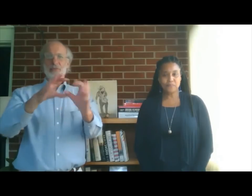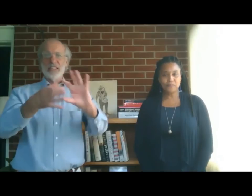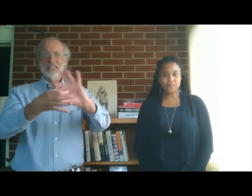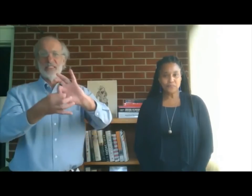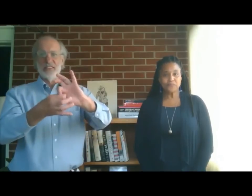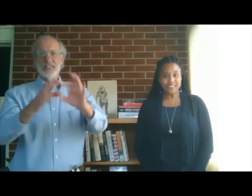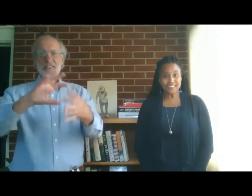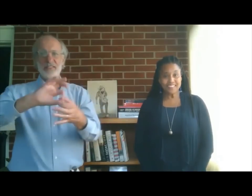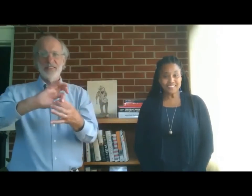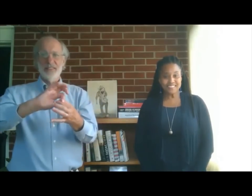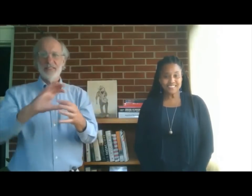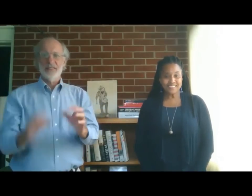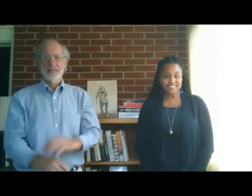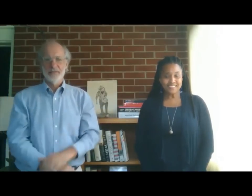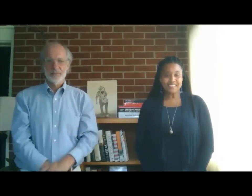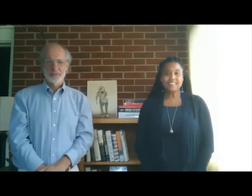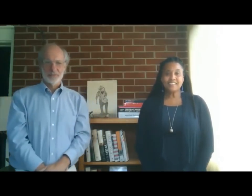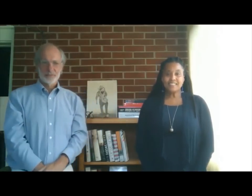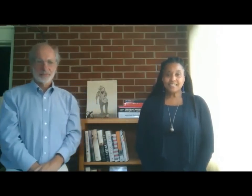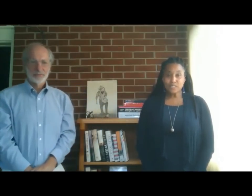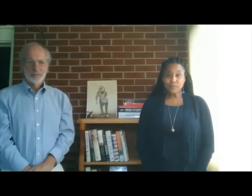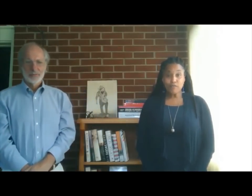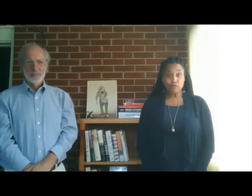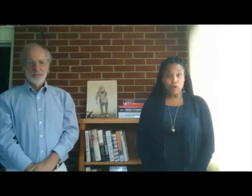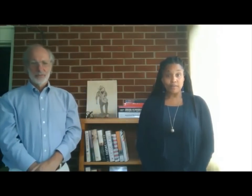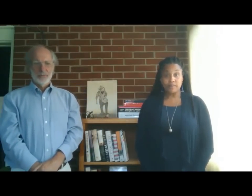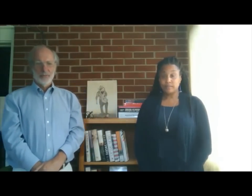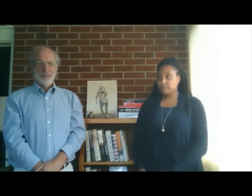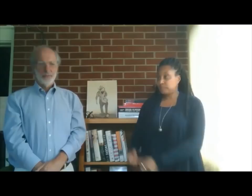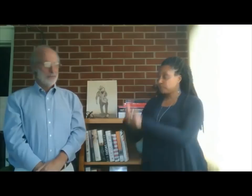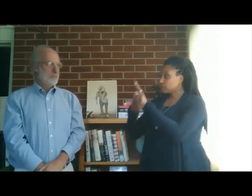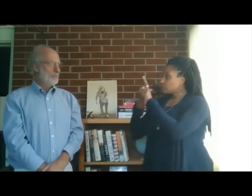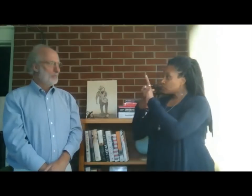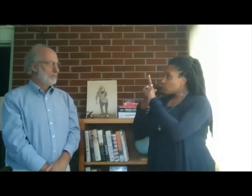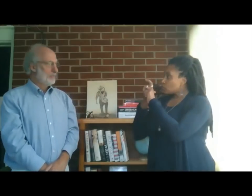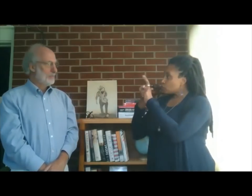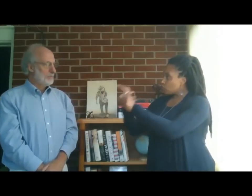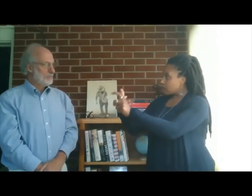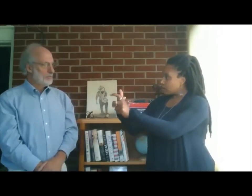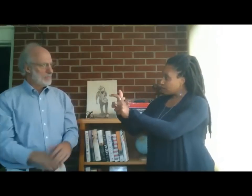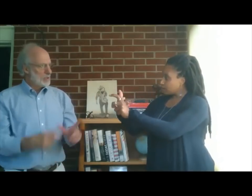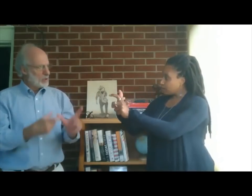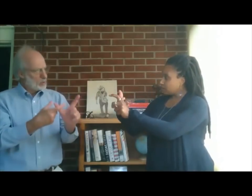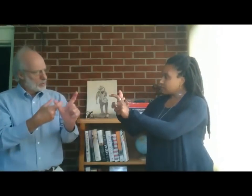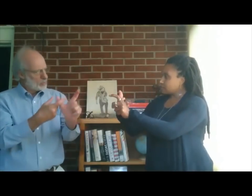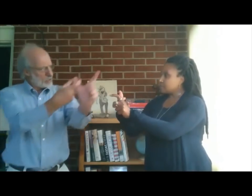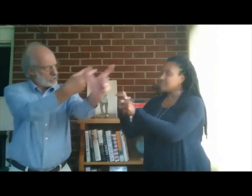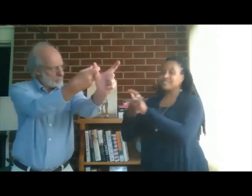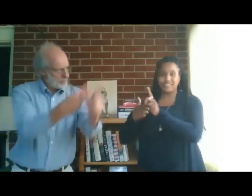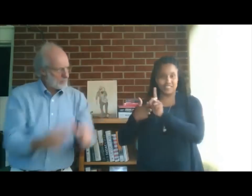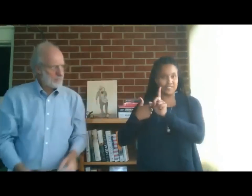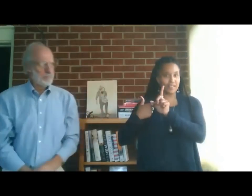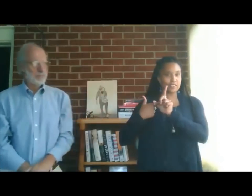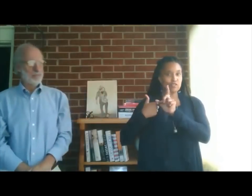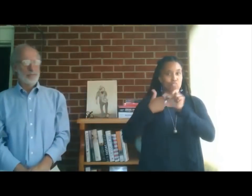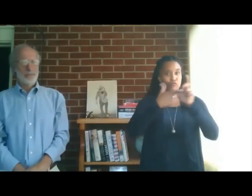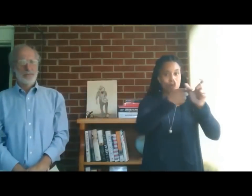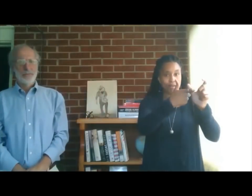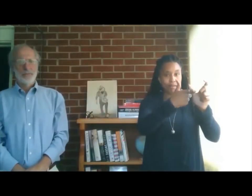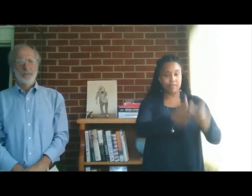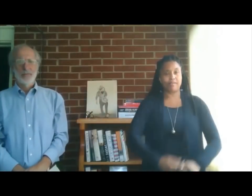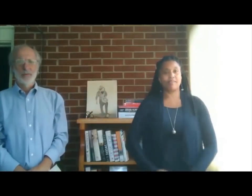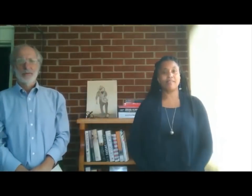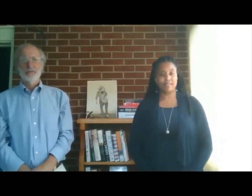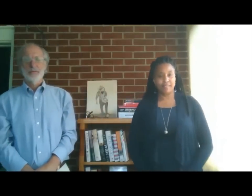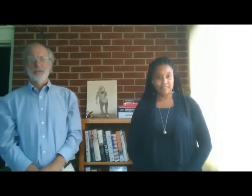And pretzel. Good. Next we have run. Run. Run. Correct.